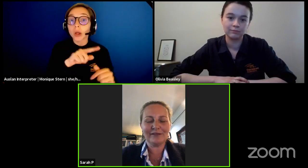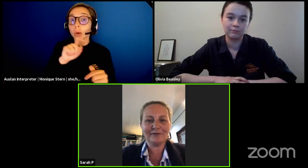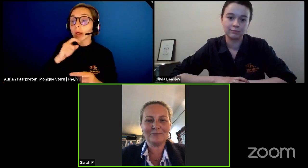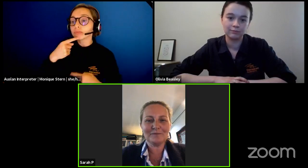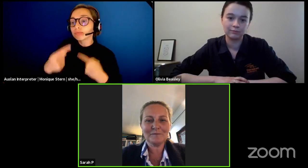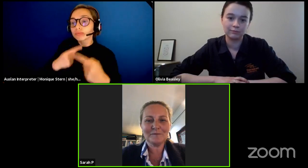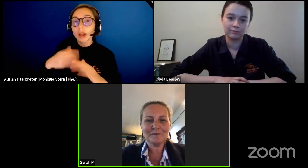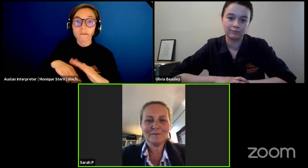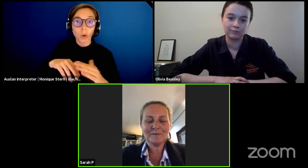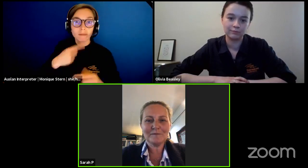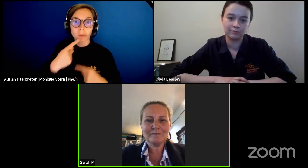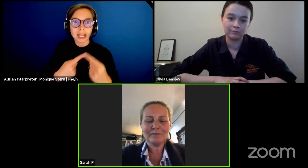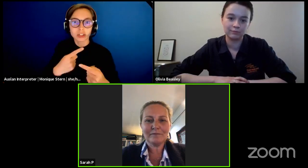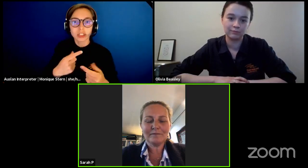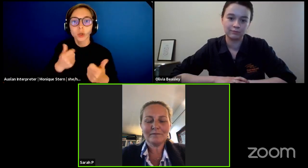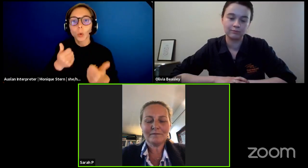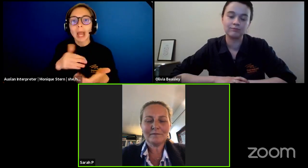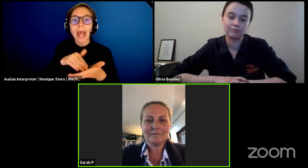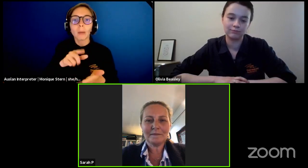with.